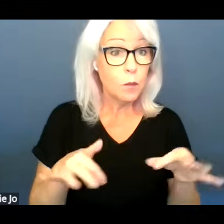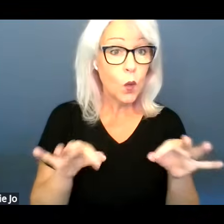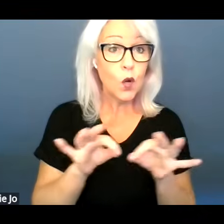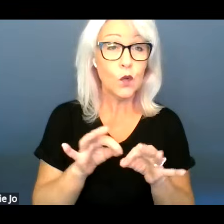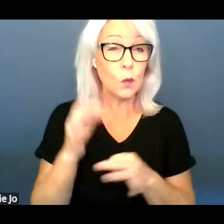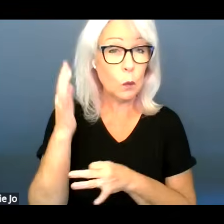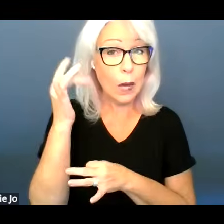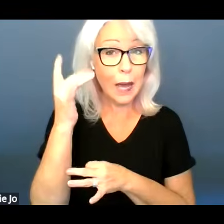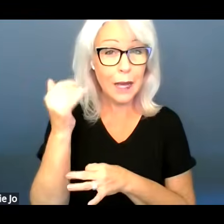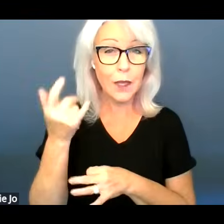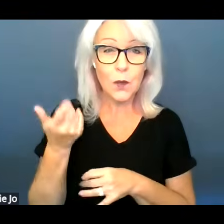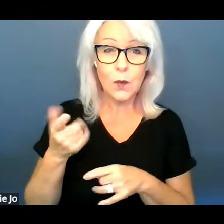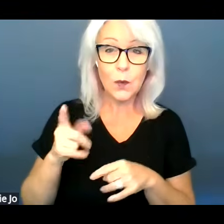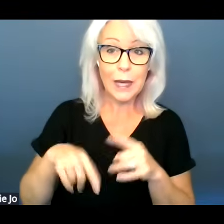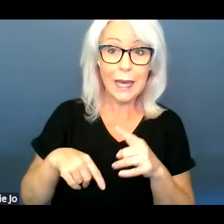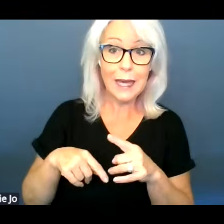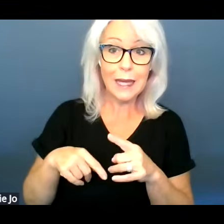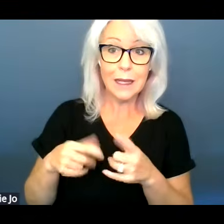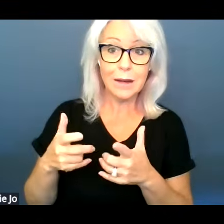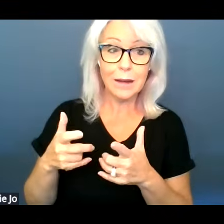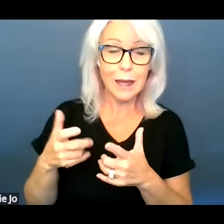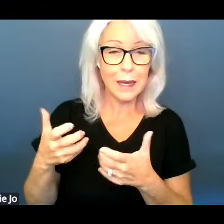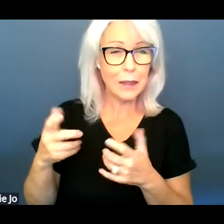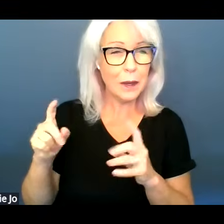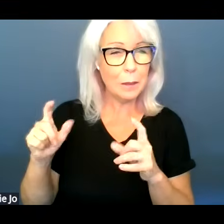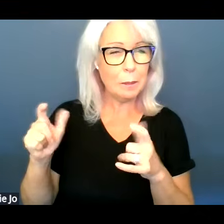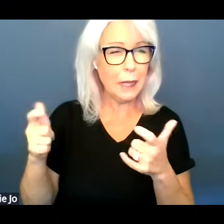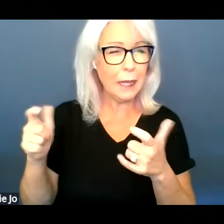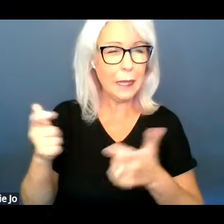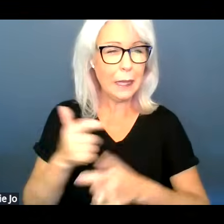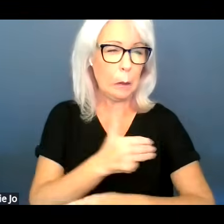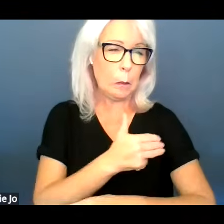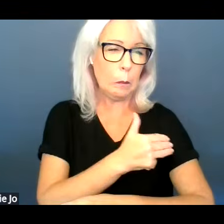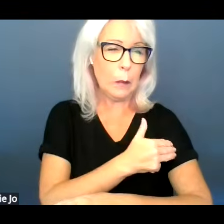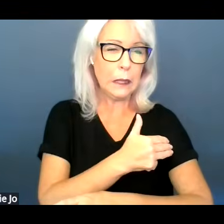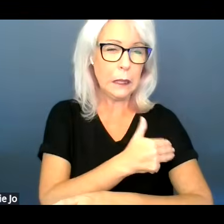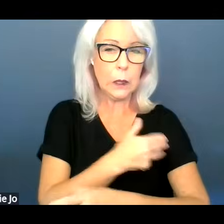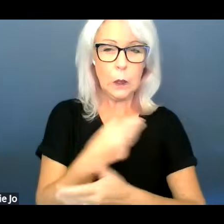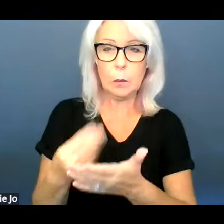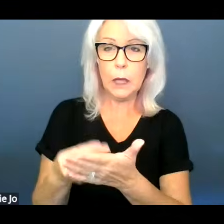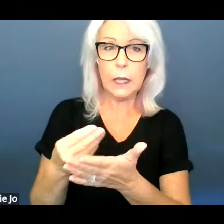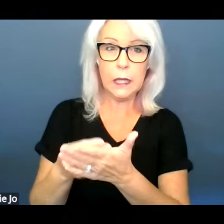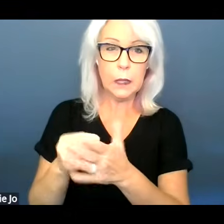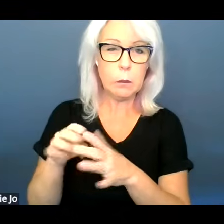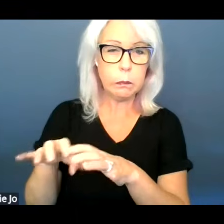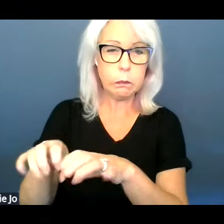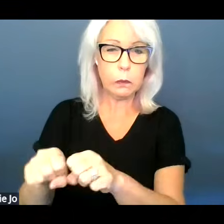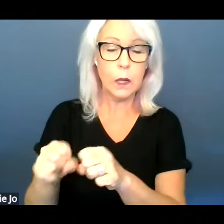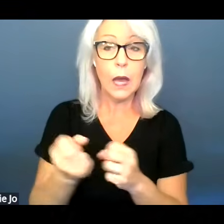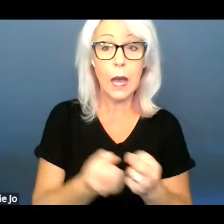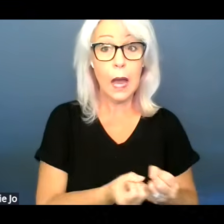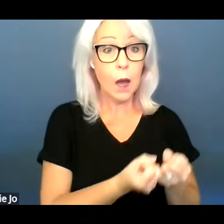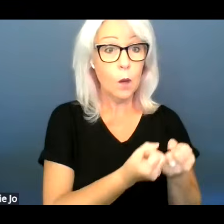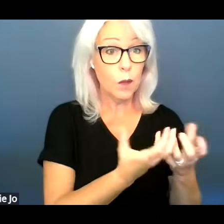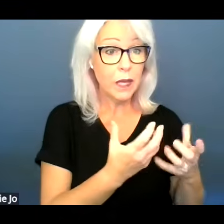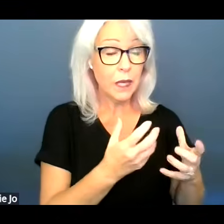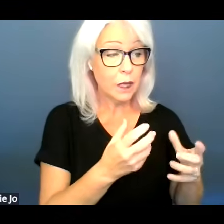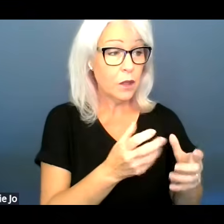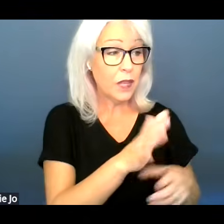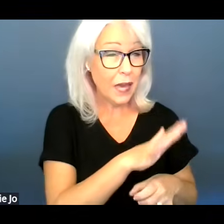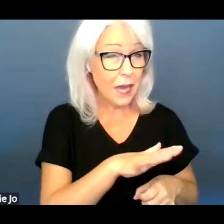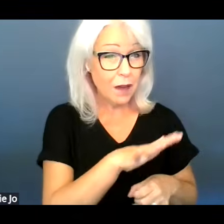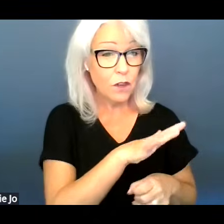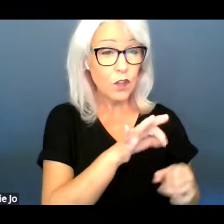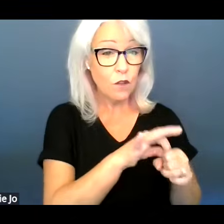of big muscle money monopolies versus how much the voices are heard of the average